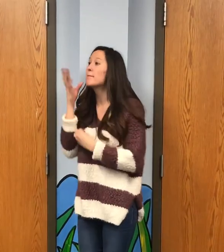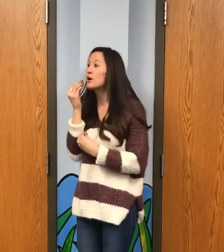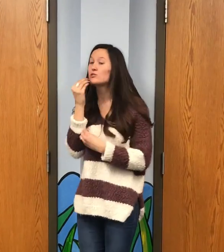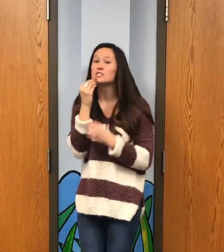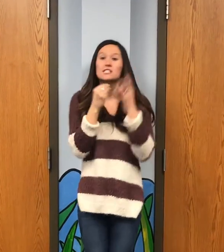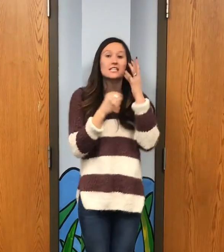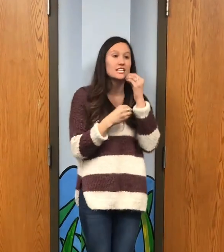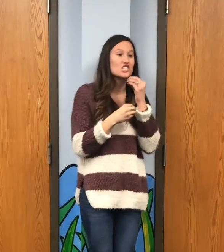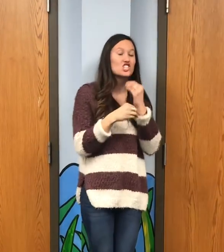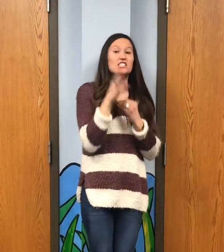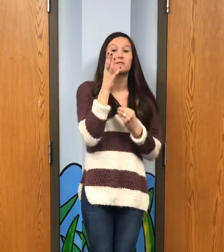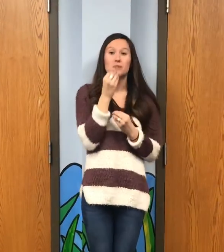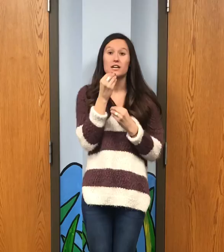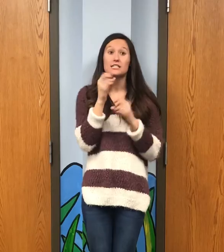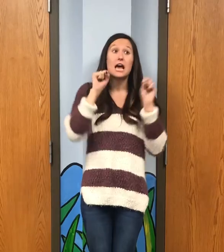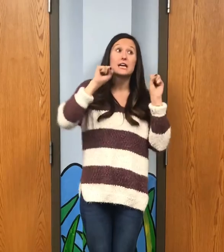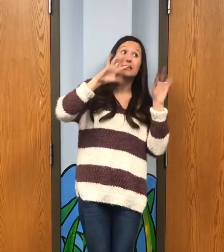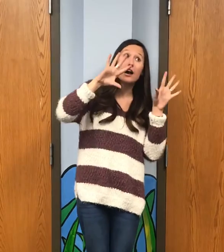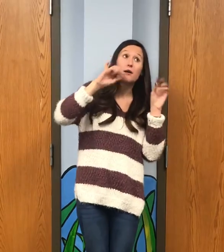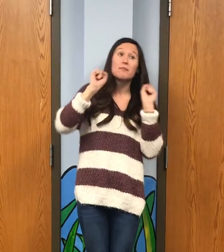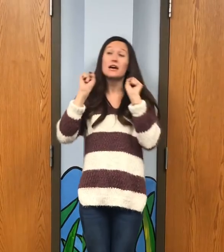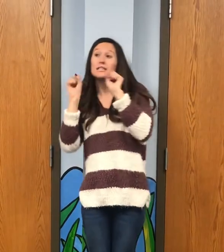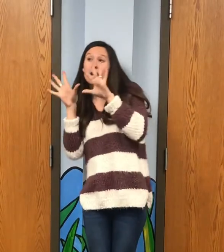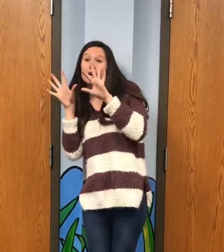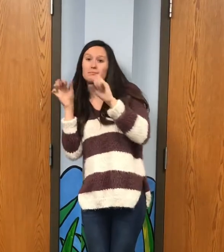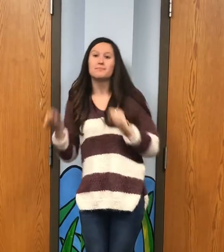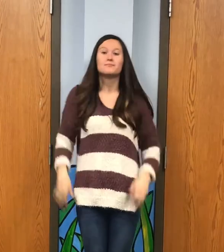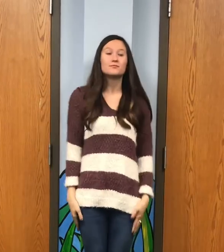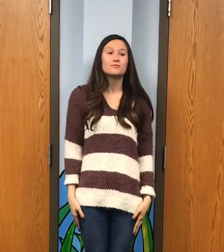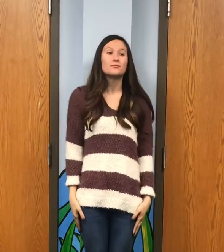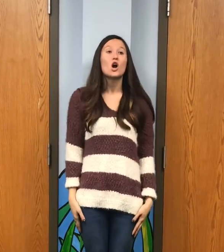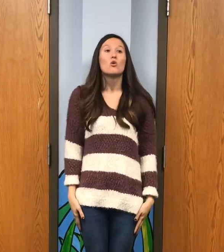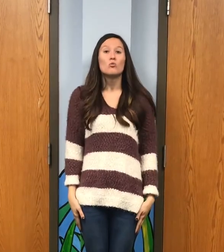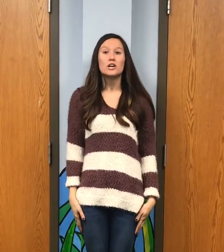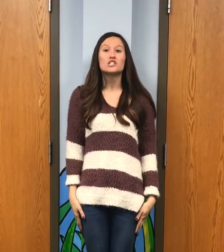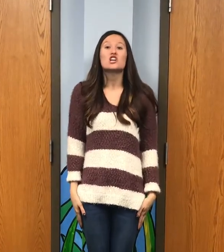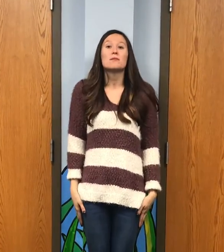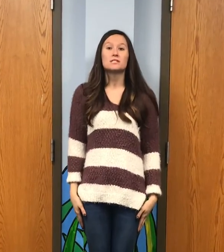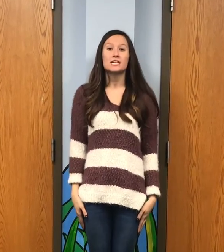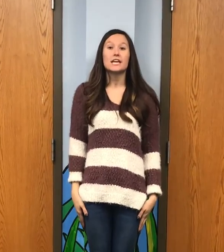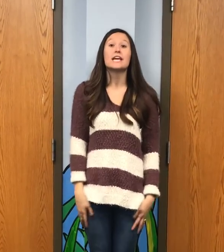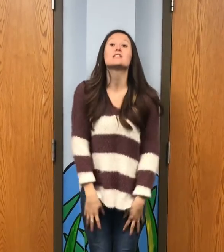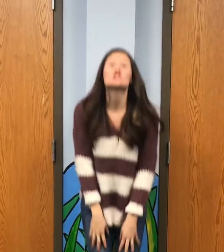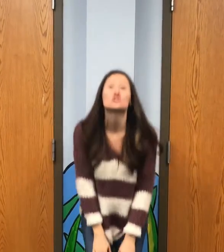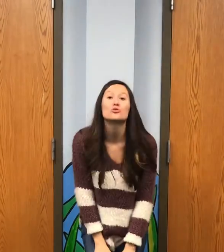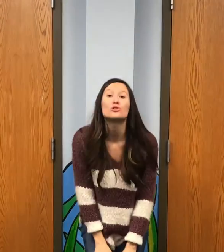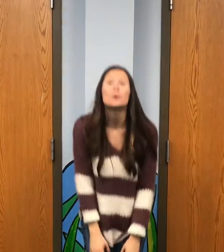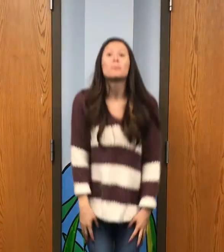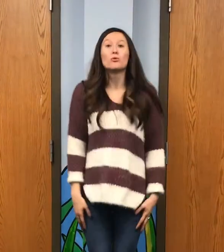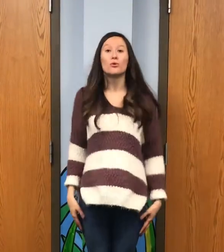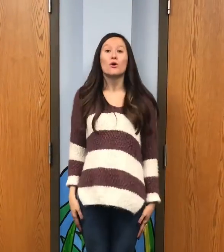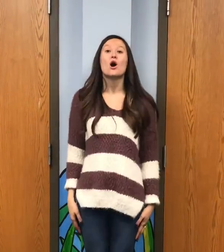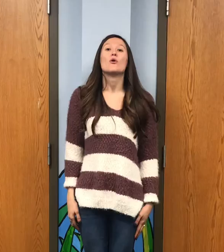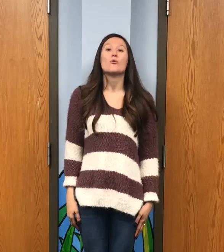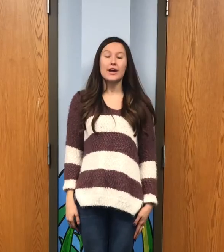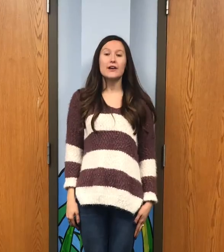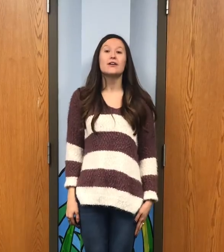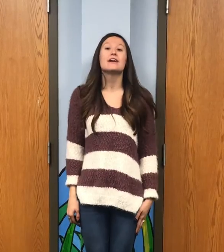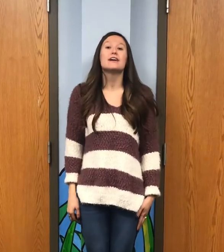most delicious bugs Yum, yum! One jumped into the pool Where rain